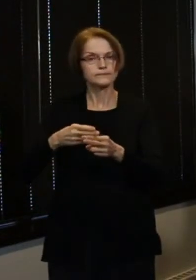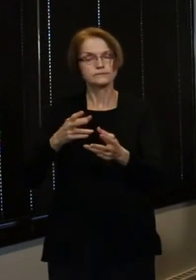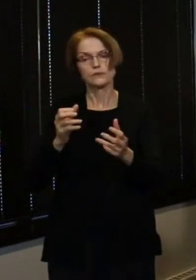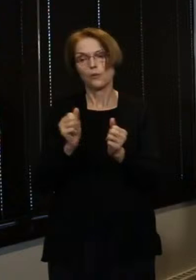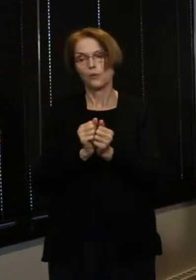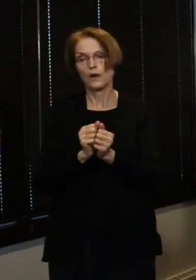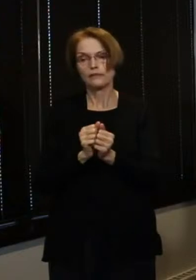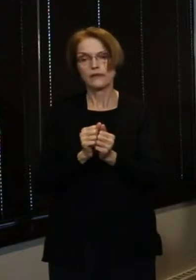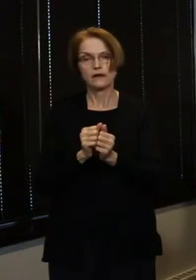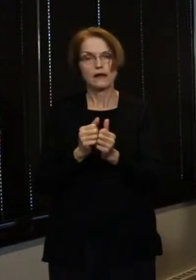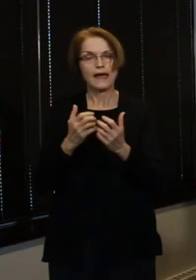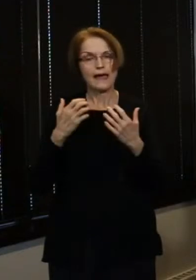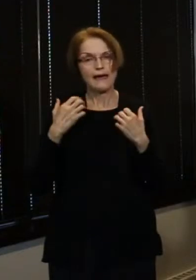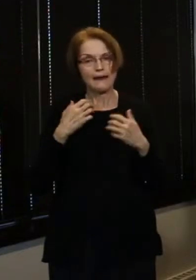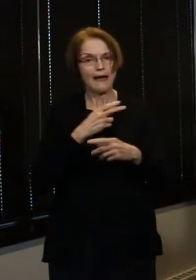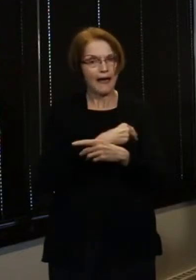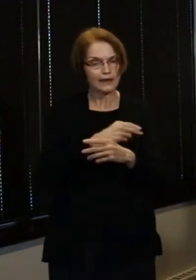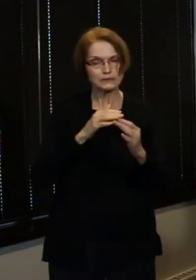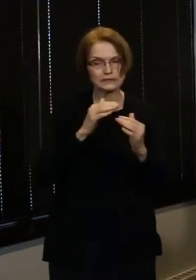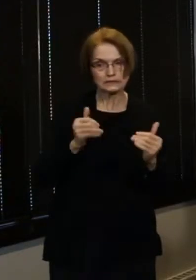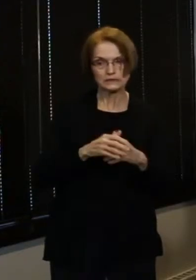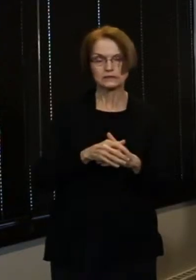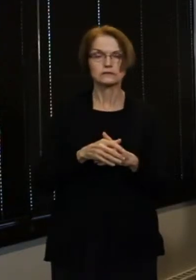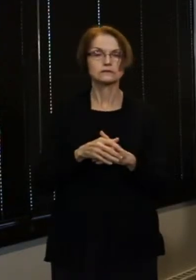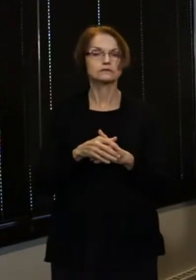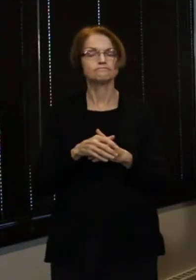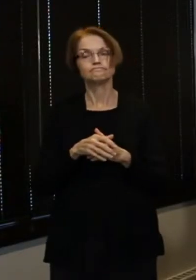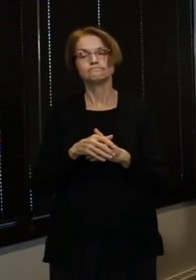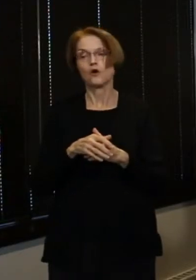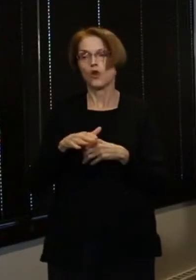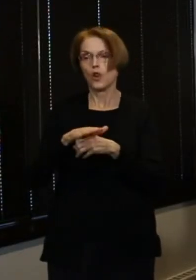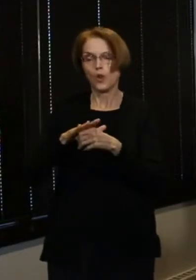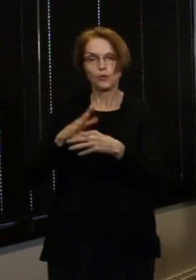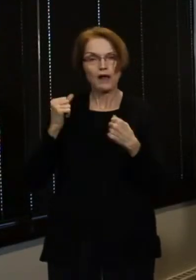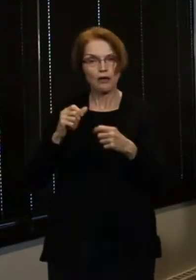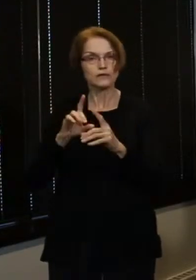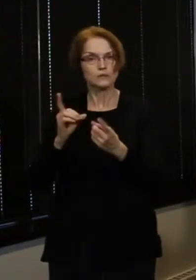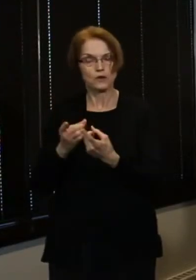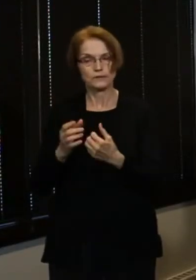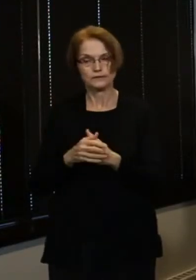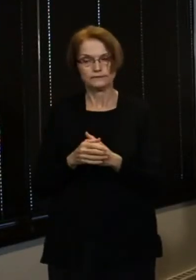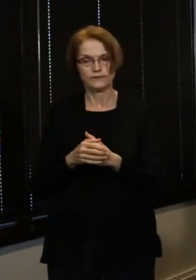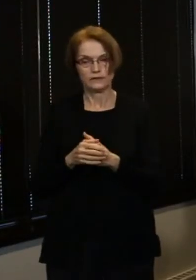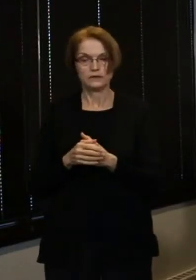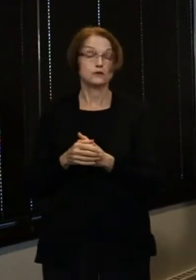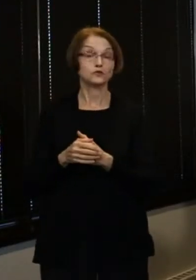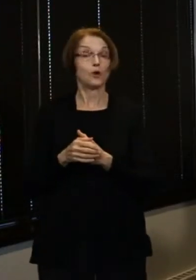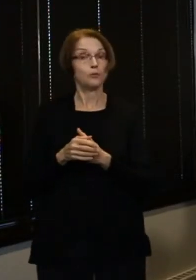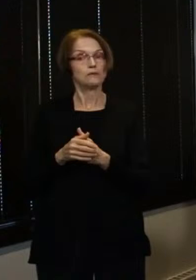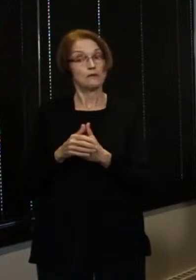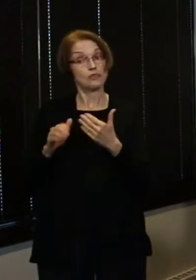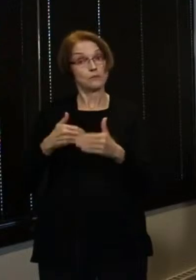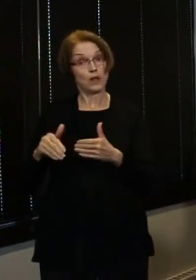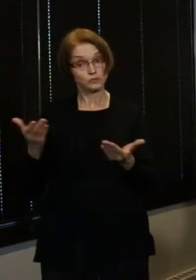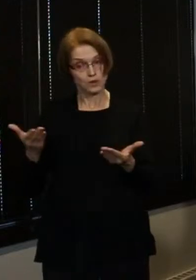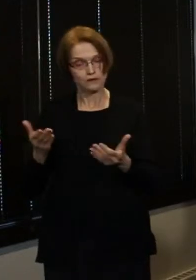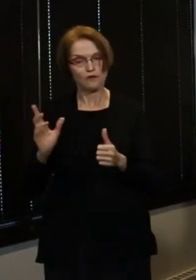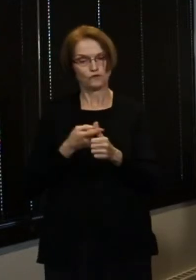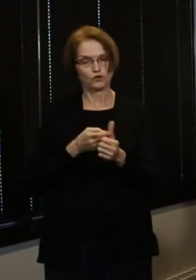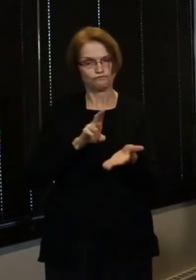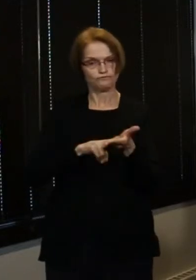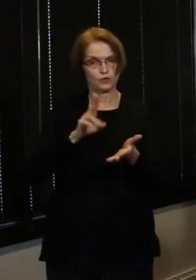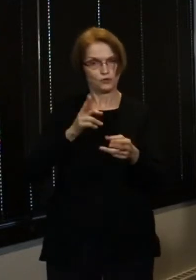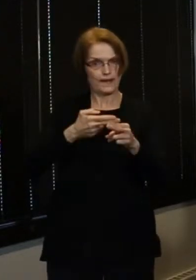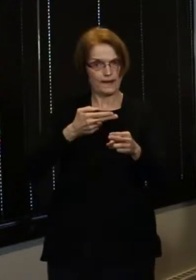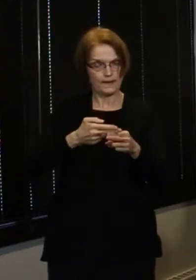where you can receive care or with a local health department. Pre-registering is the first step in the process. When you pre-register, you'll